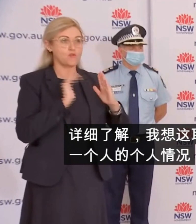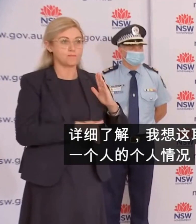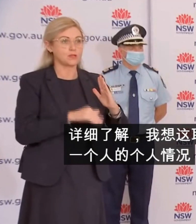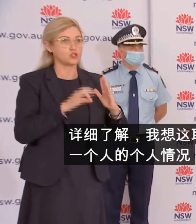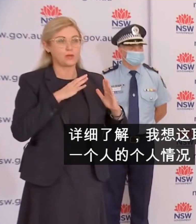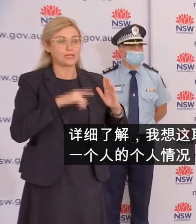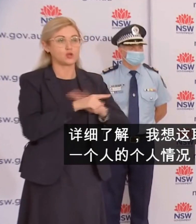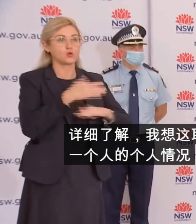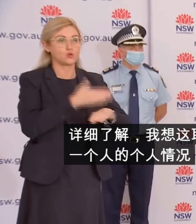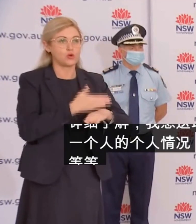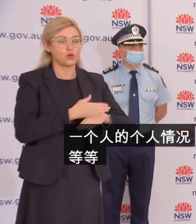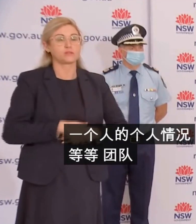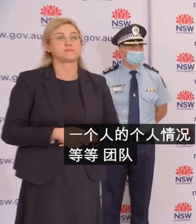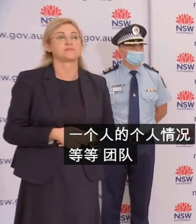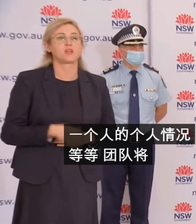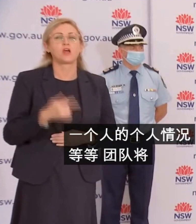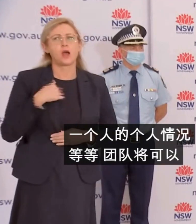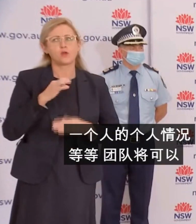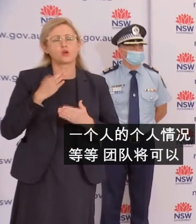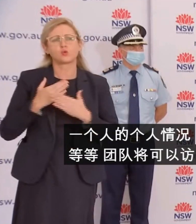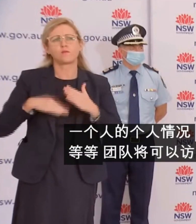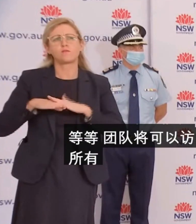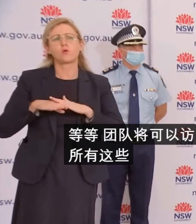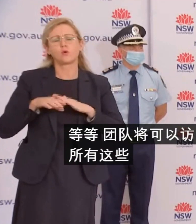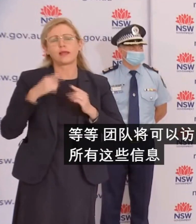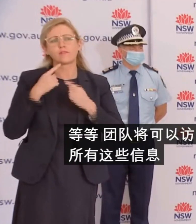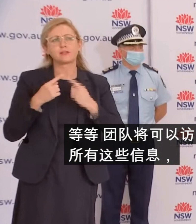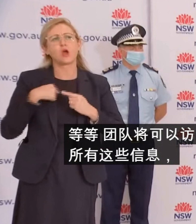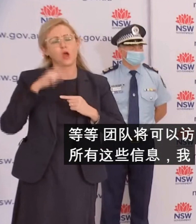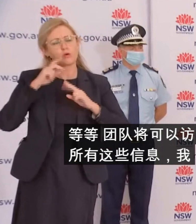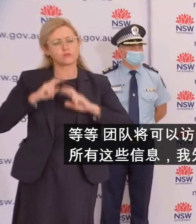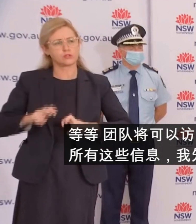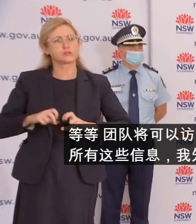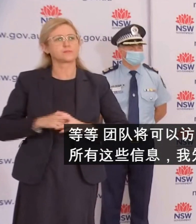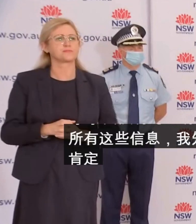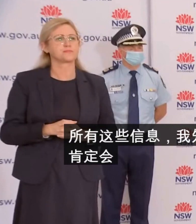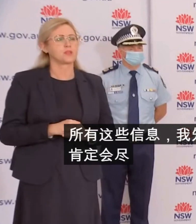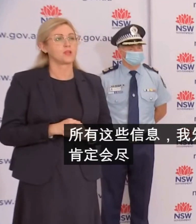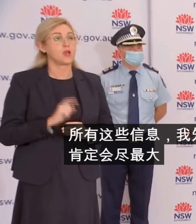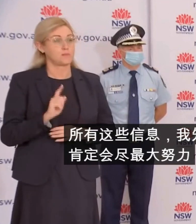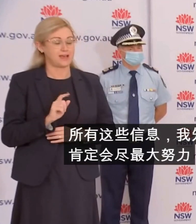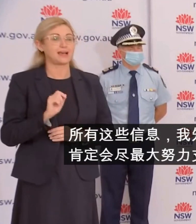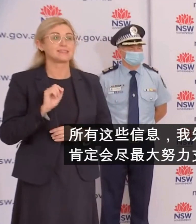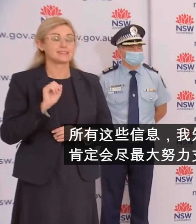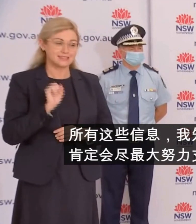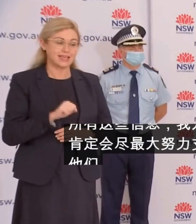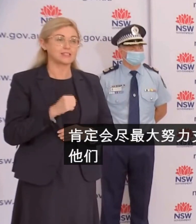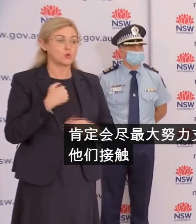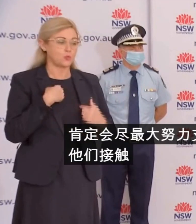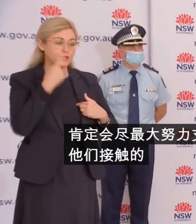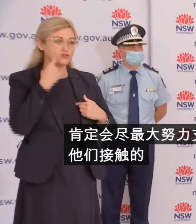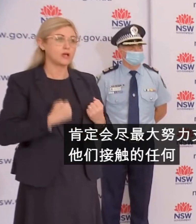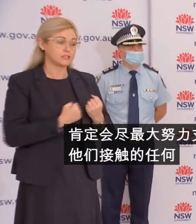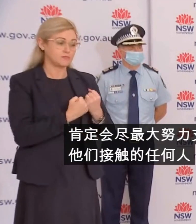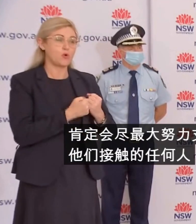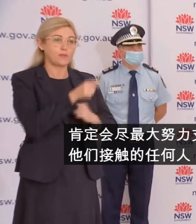individual circumstances. And so the team would have access to all of that information, and I know that they certainly do their best to support